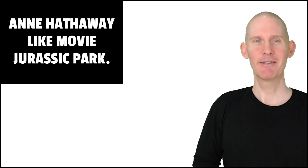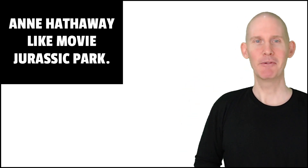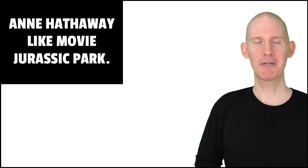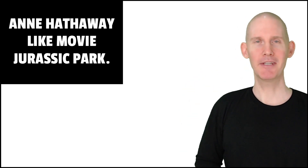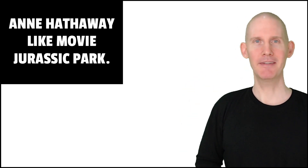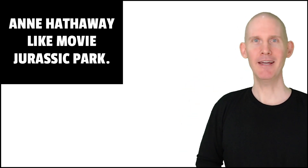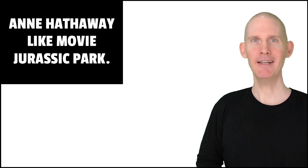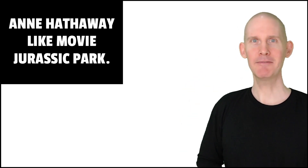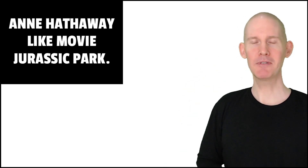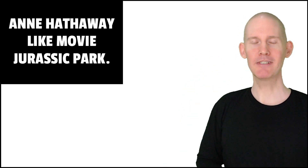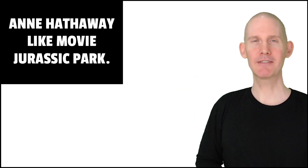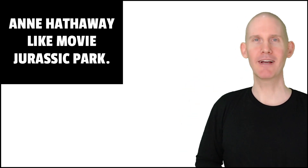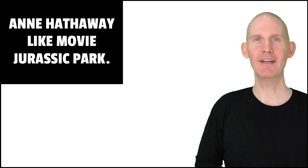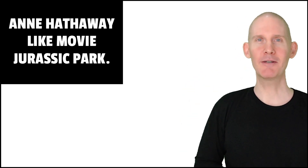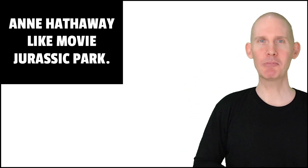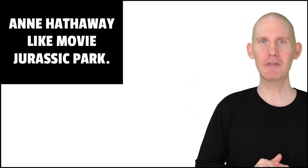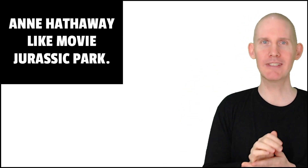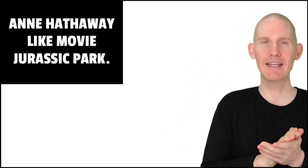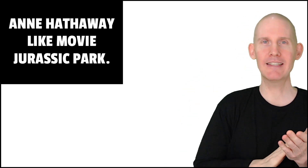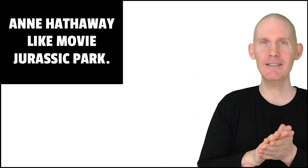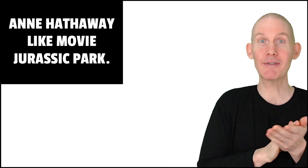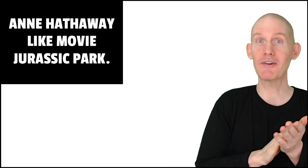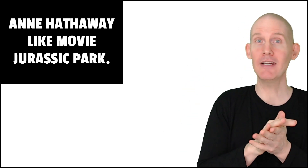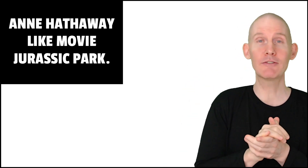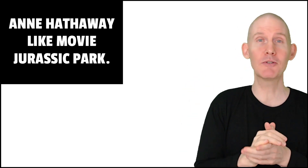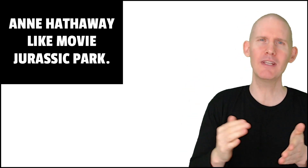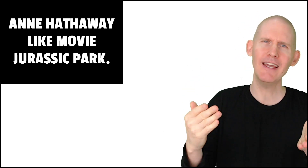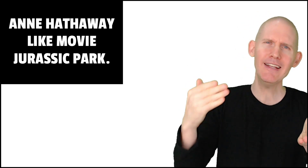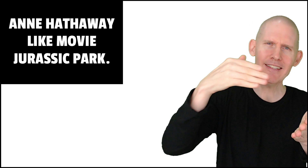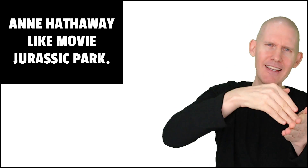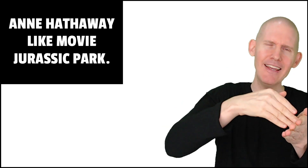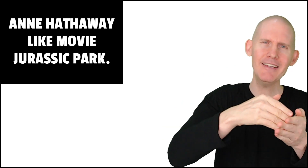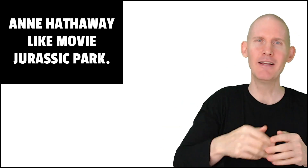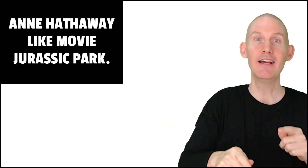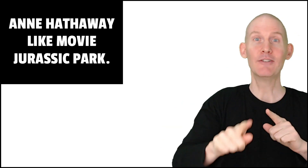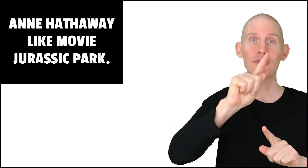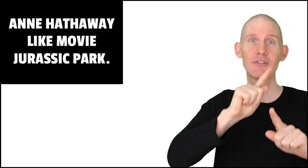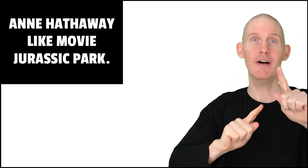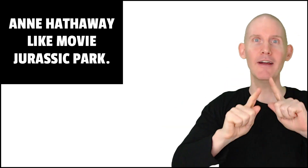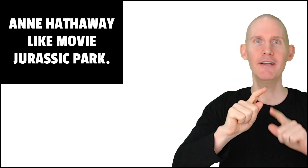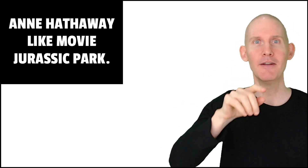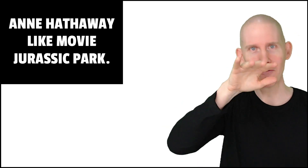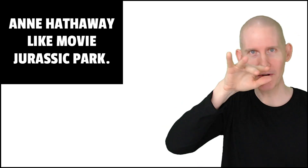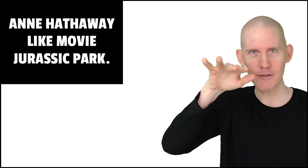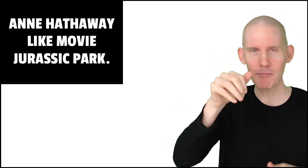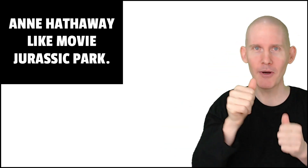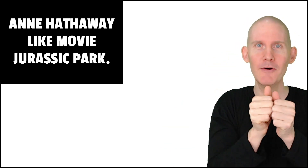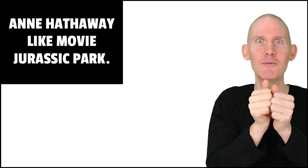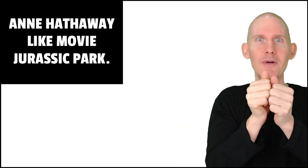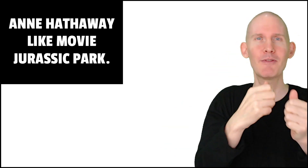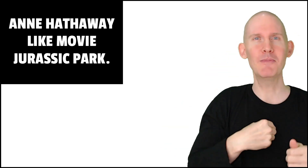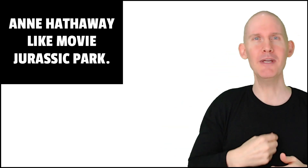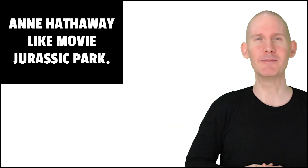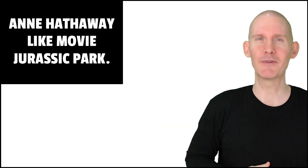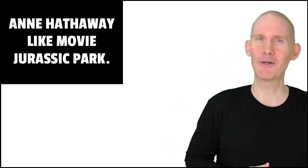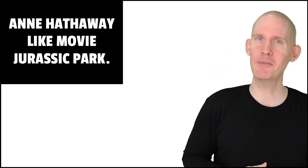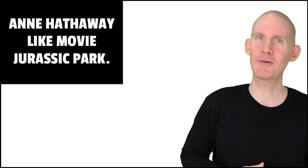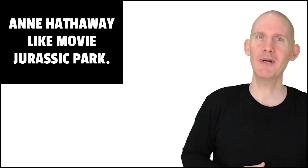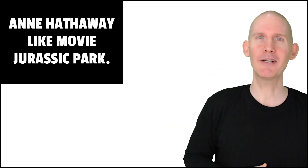Look at that. We just signed a complete sentence. All right, let's do it again. Again, sign, fingerspell with me. A little bit quicker. Here we